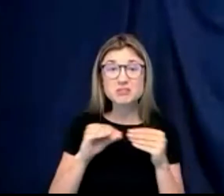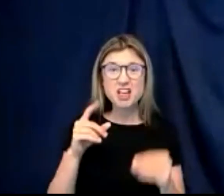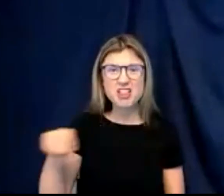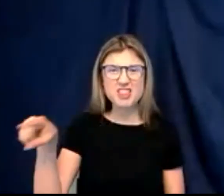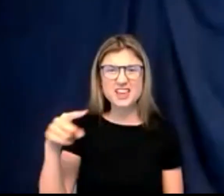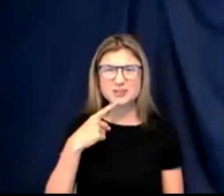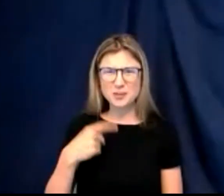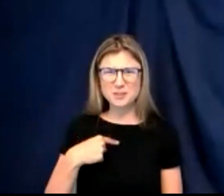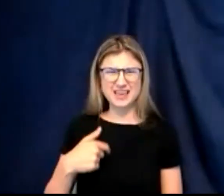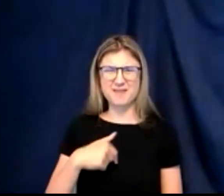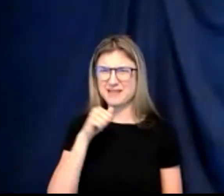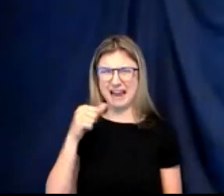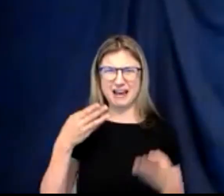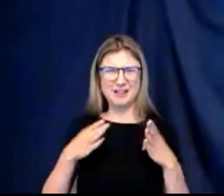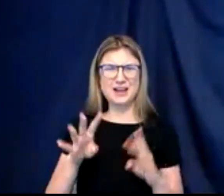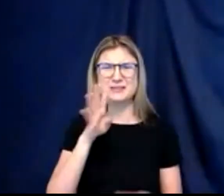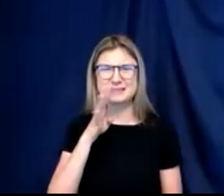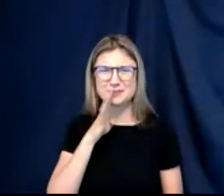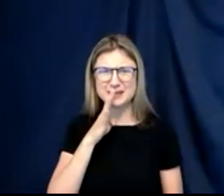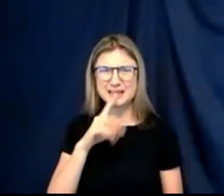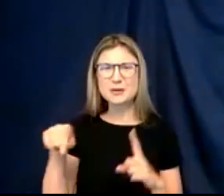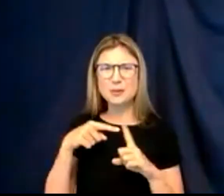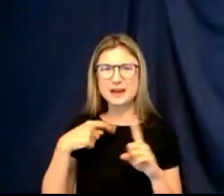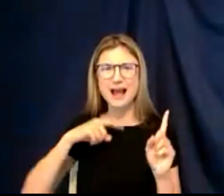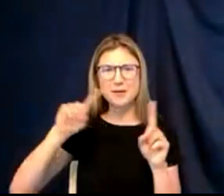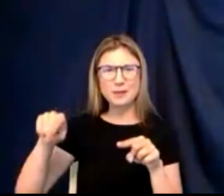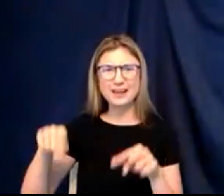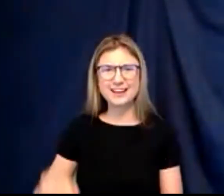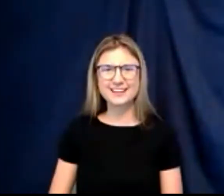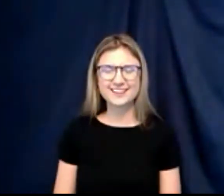speak at ours.